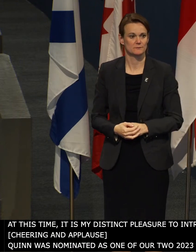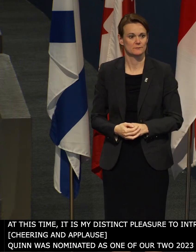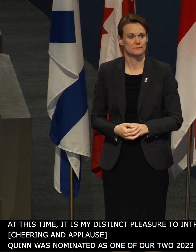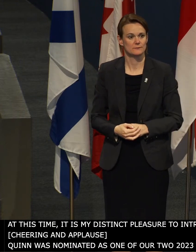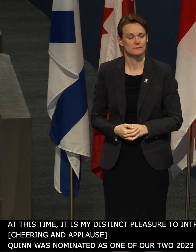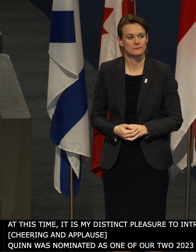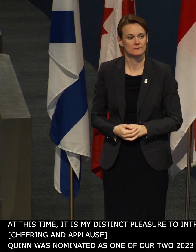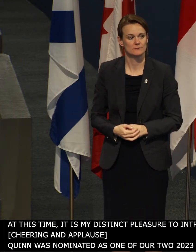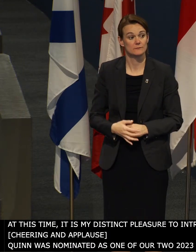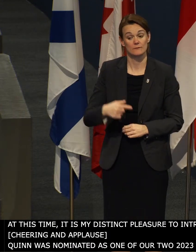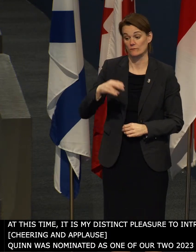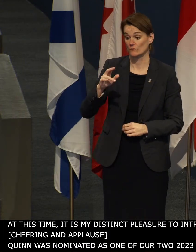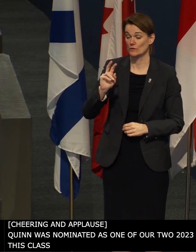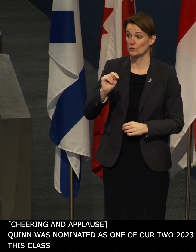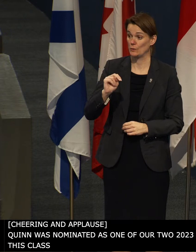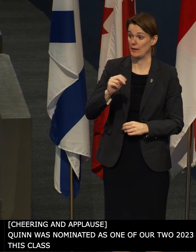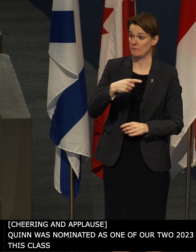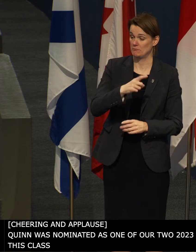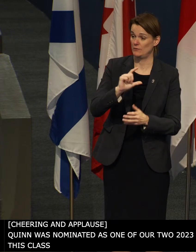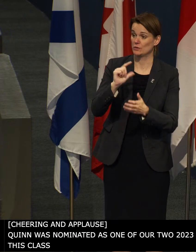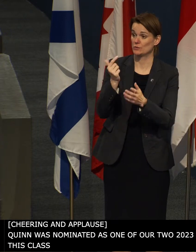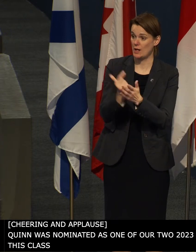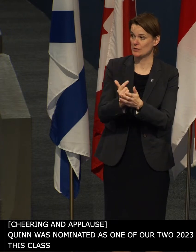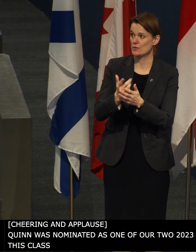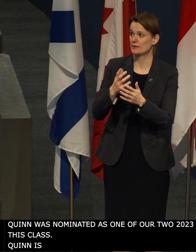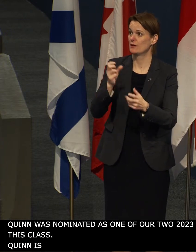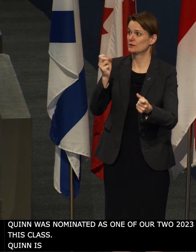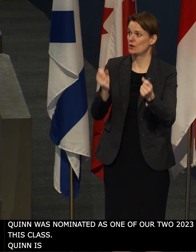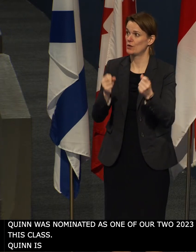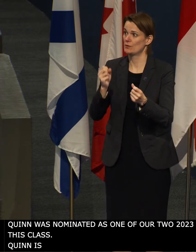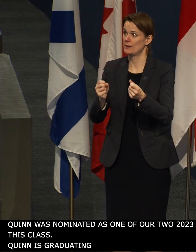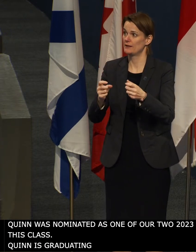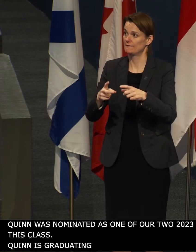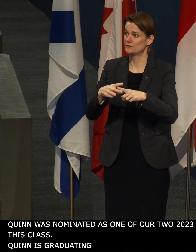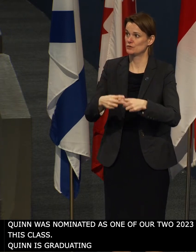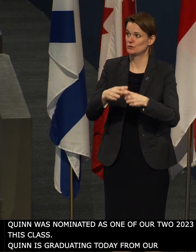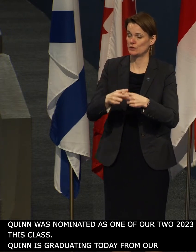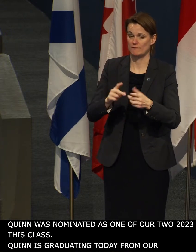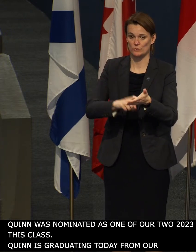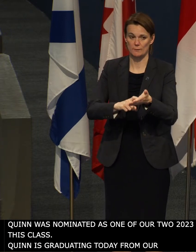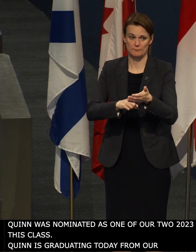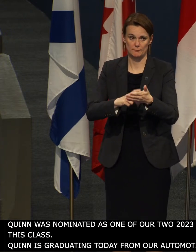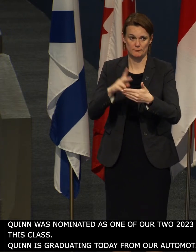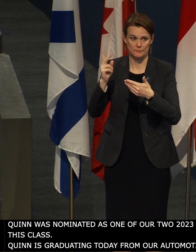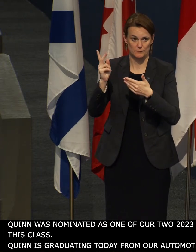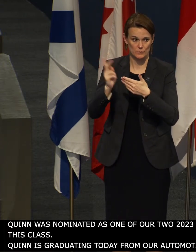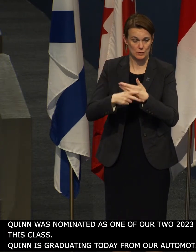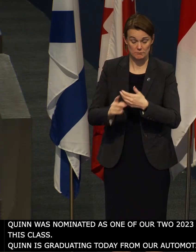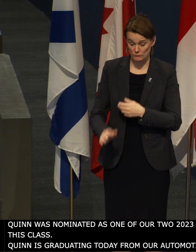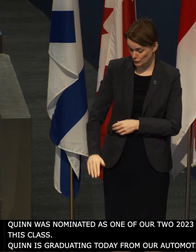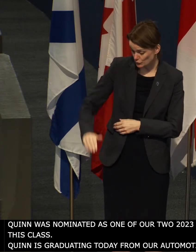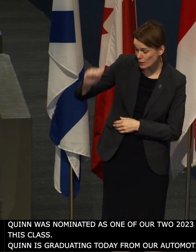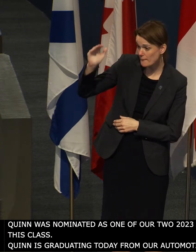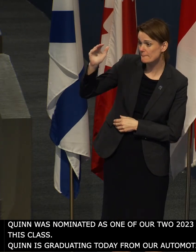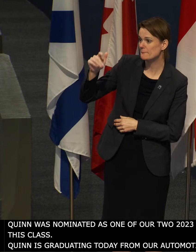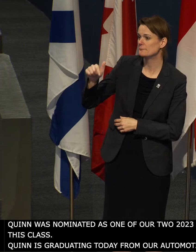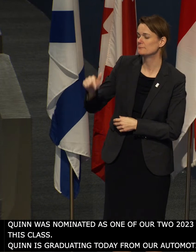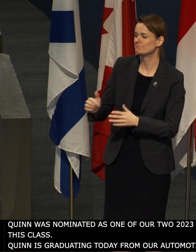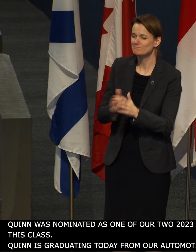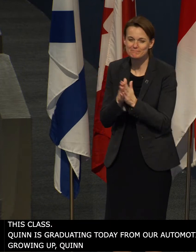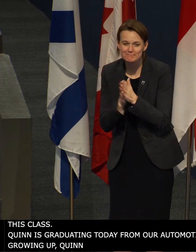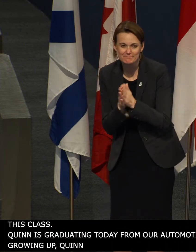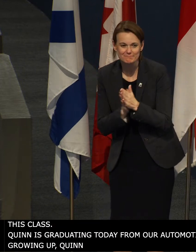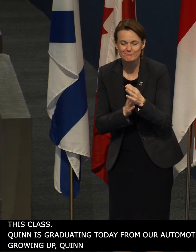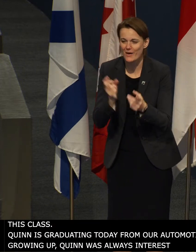class. Quinn is graduating today from our Automotive Service and Repair program. Growing up, Quinn was always interested